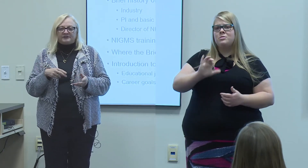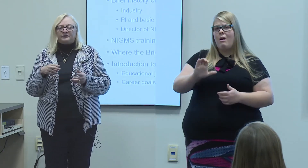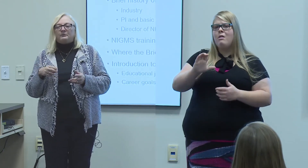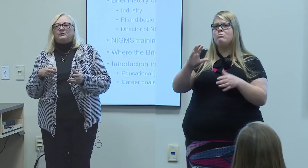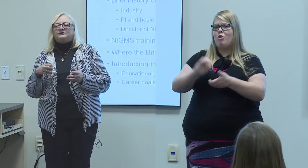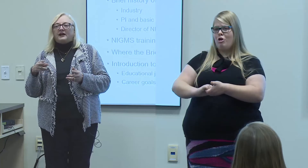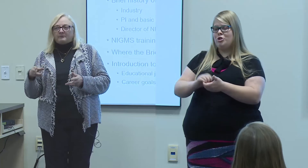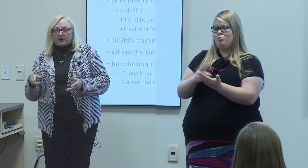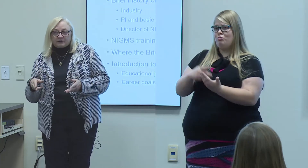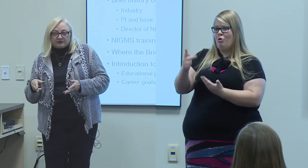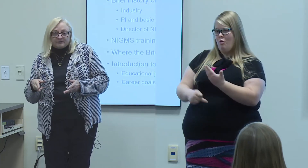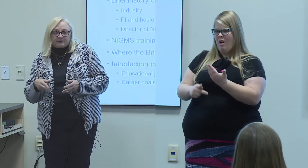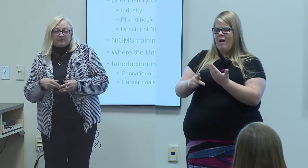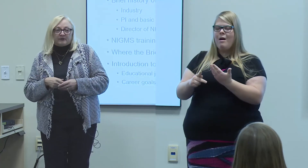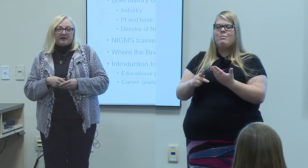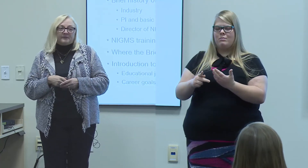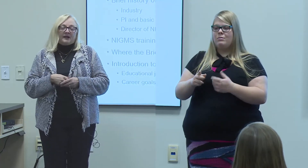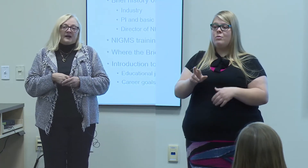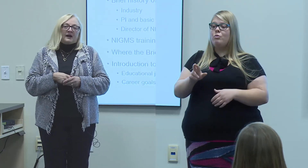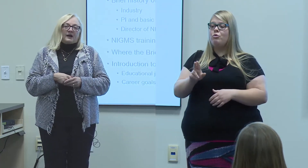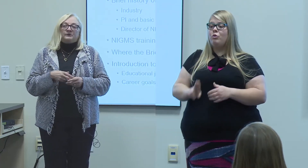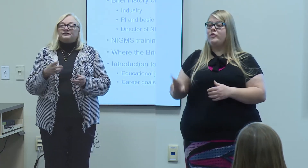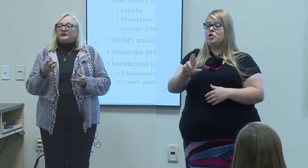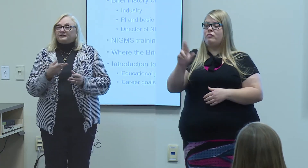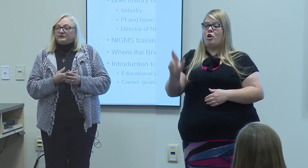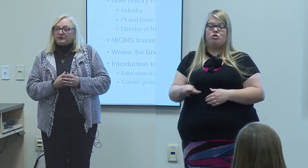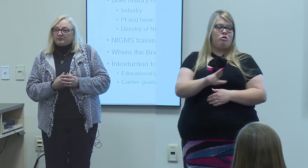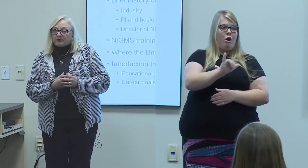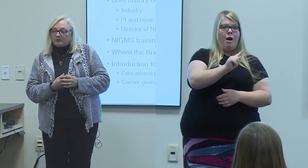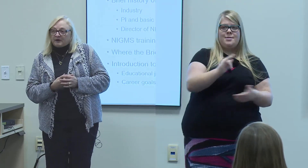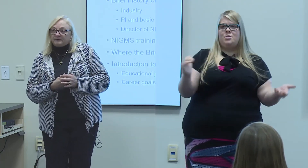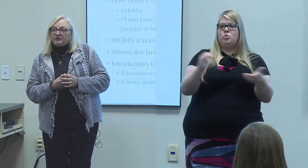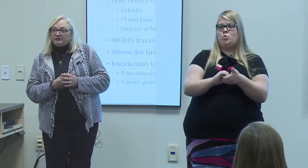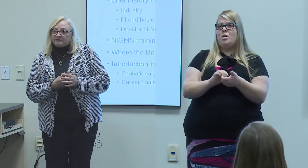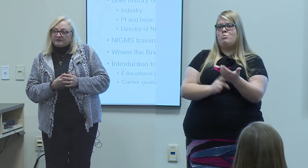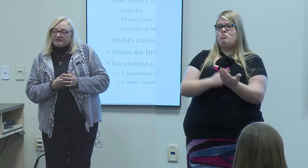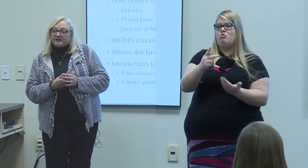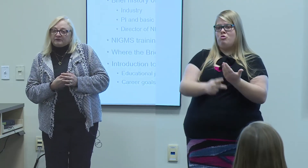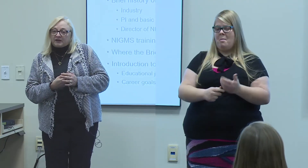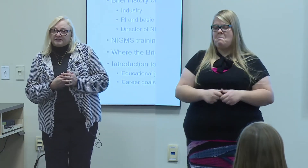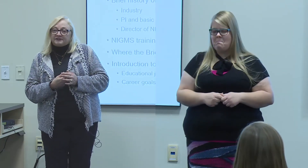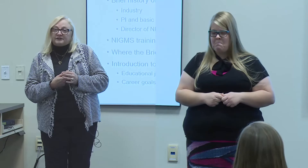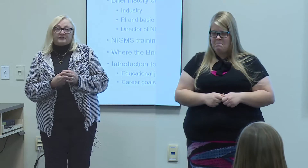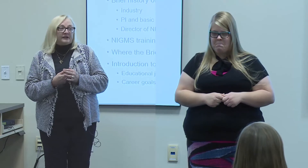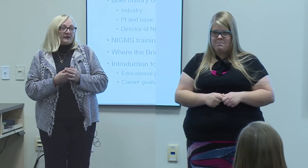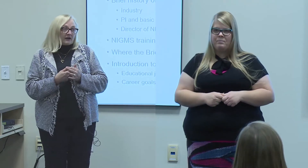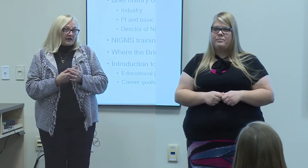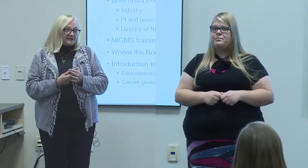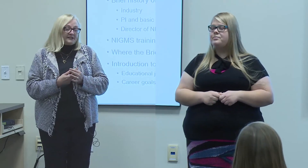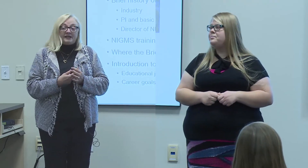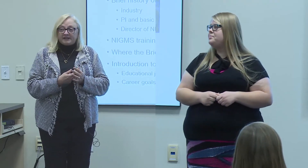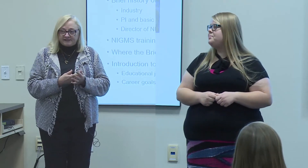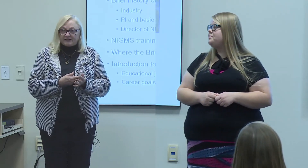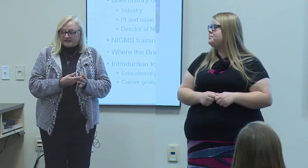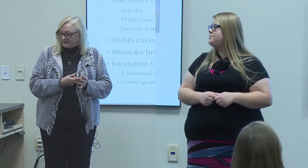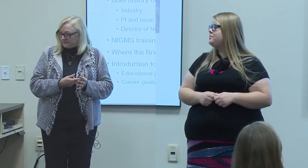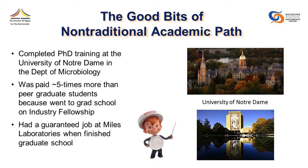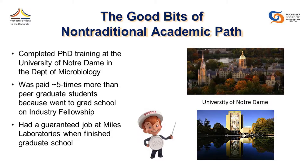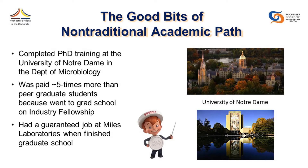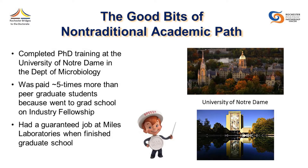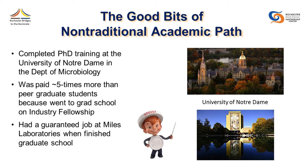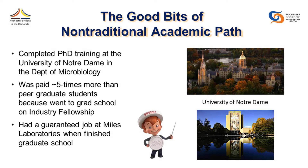program, Rochester Postdoc Partnership Program, which is also a joint program with the University of Rochester and RIT